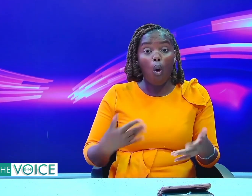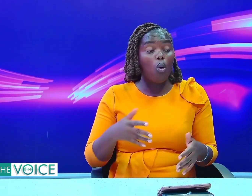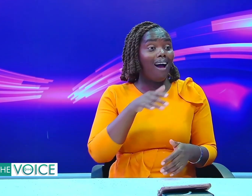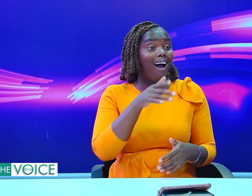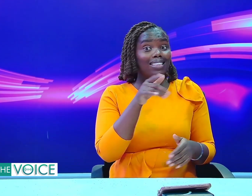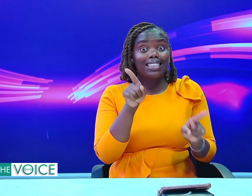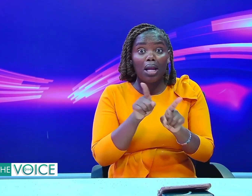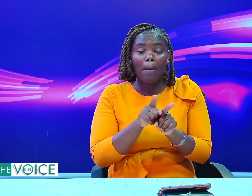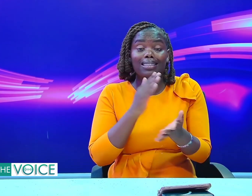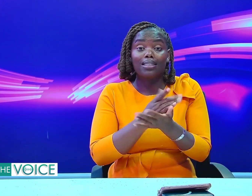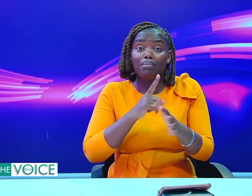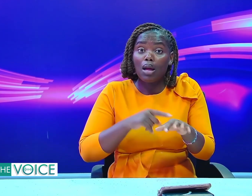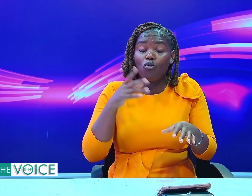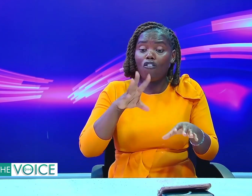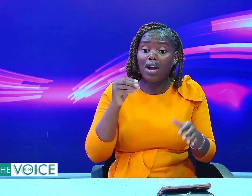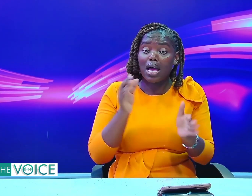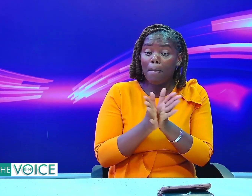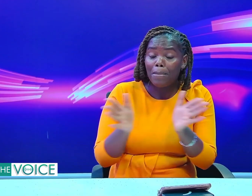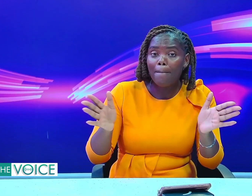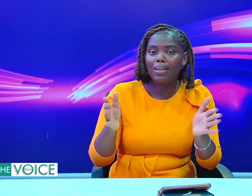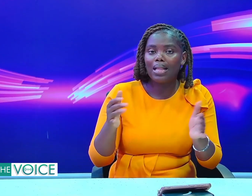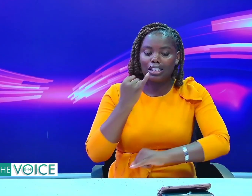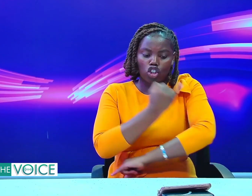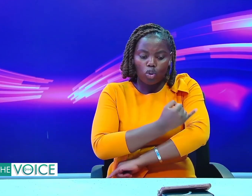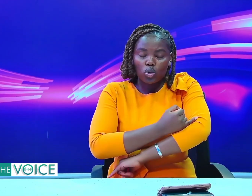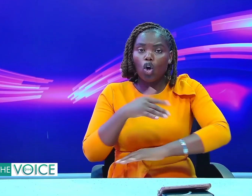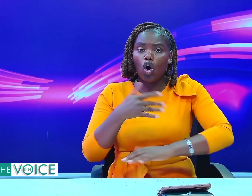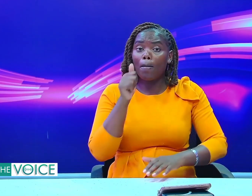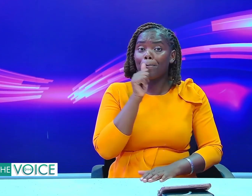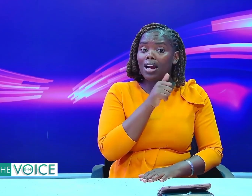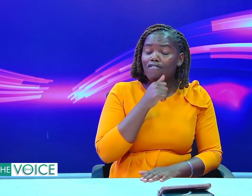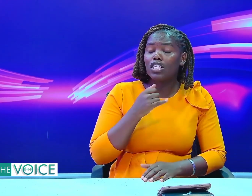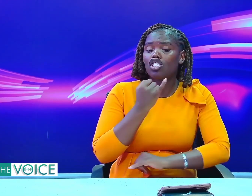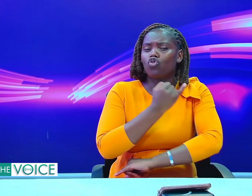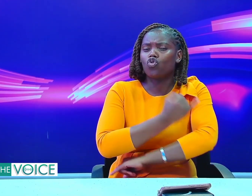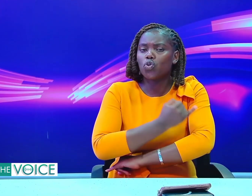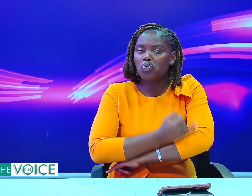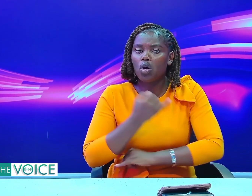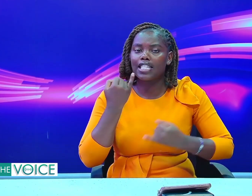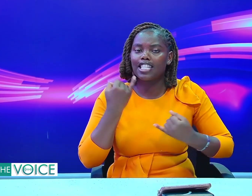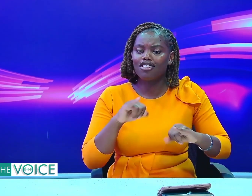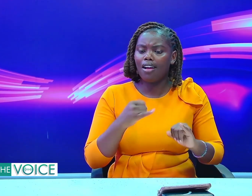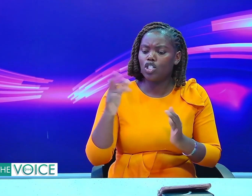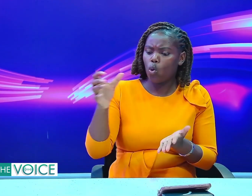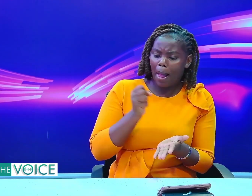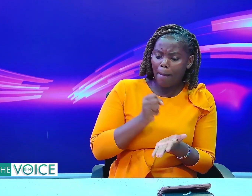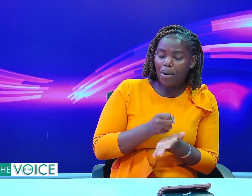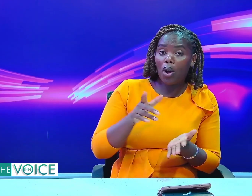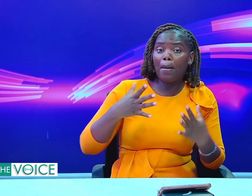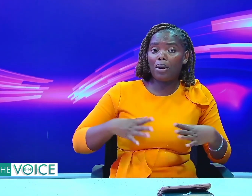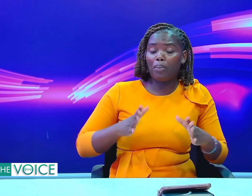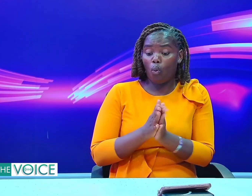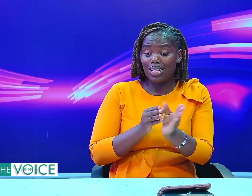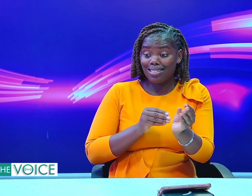the ones who, end up taking their benefits from that work. For example, public institutions, private institutions, they